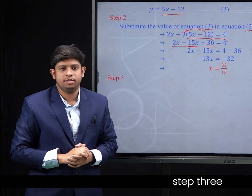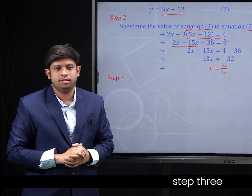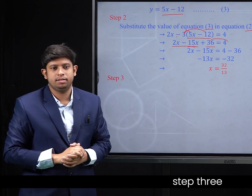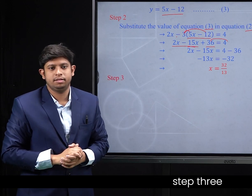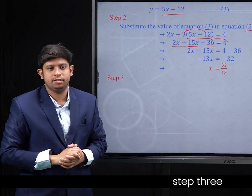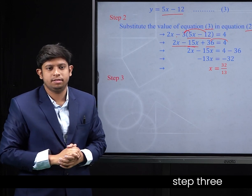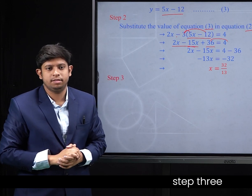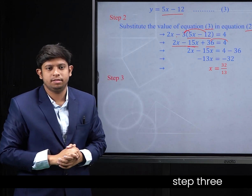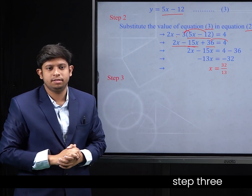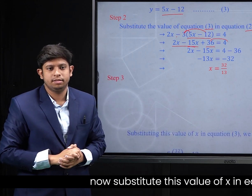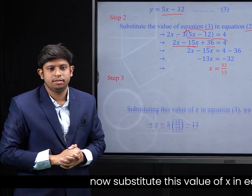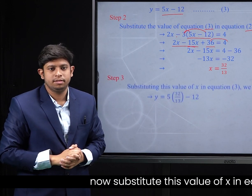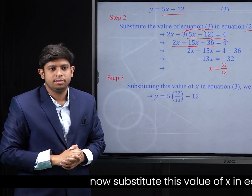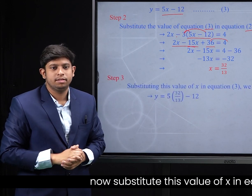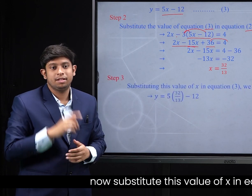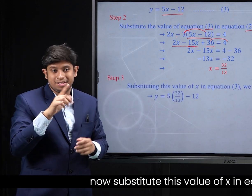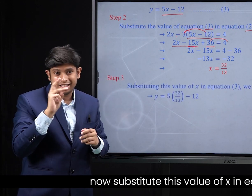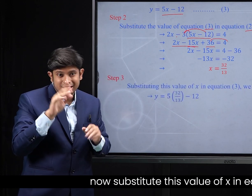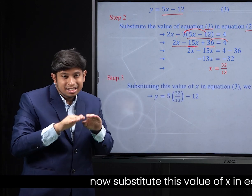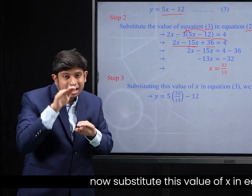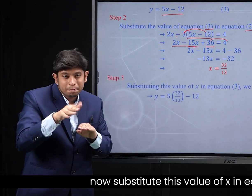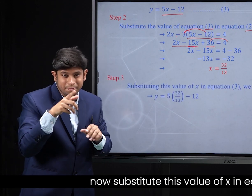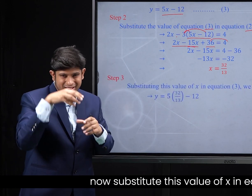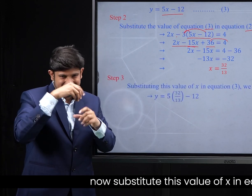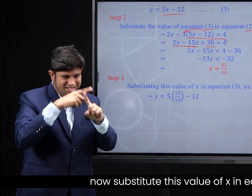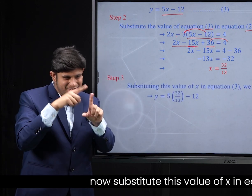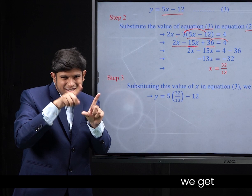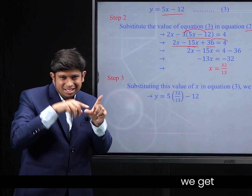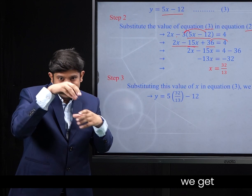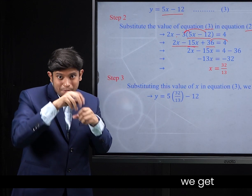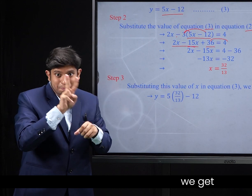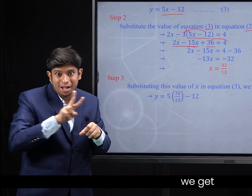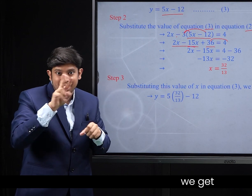Step 3. Now substitute this value of x in equation 3. We get